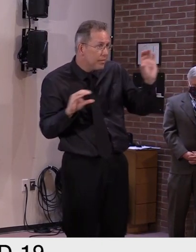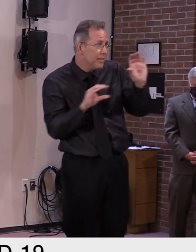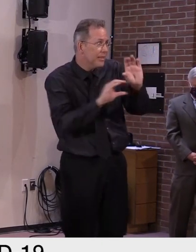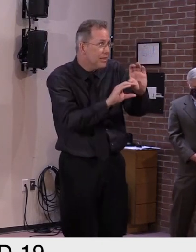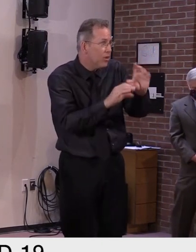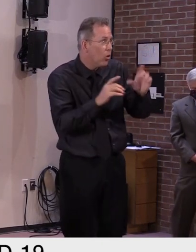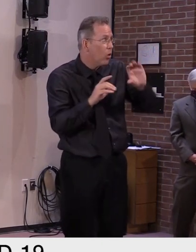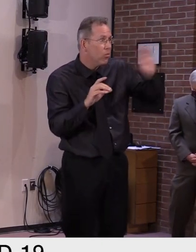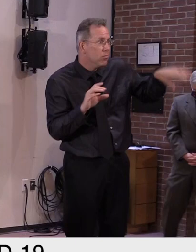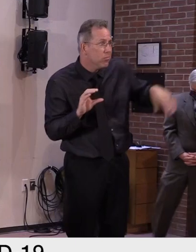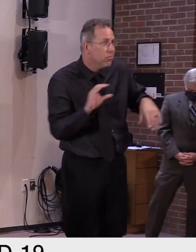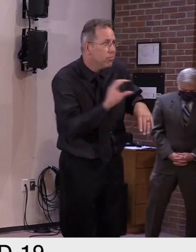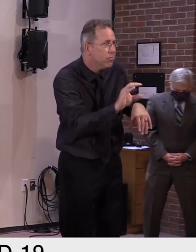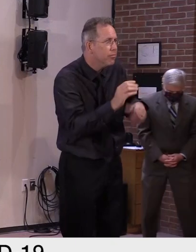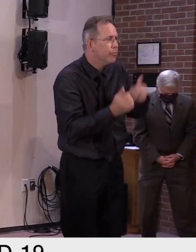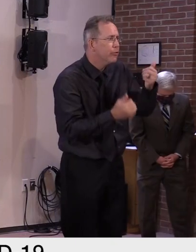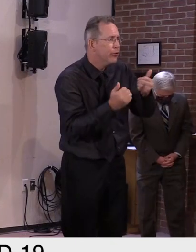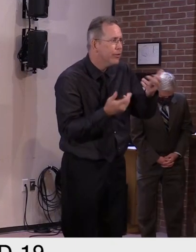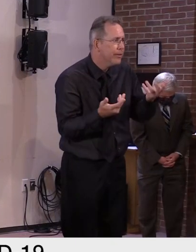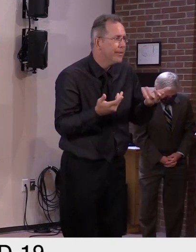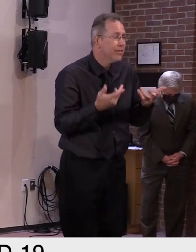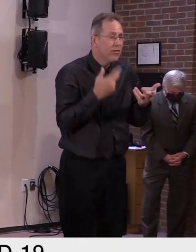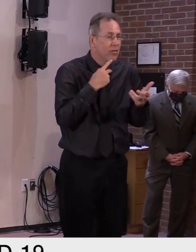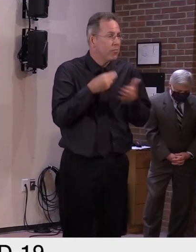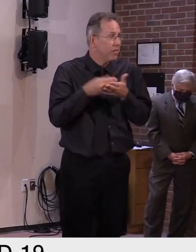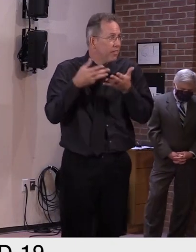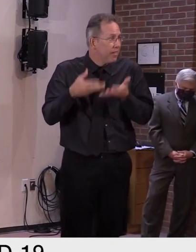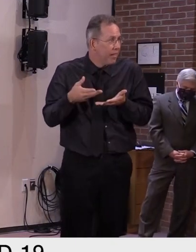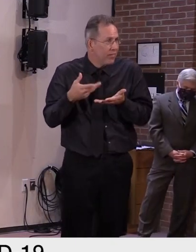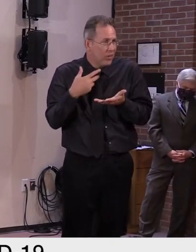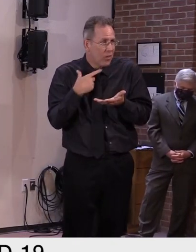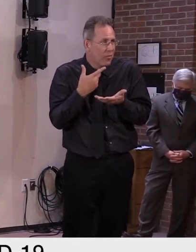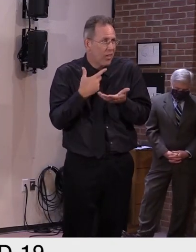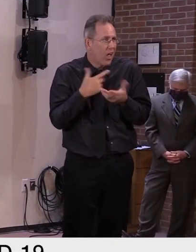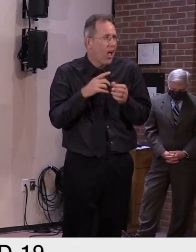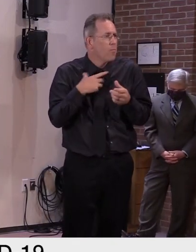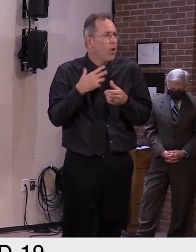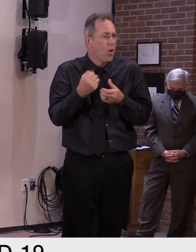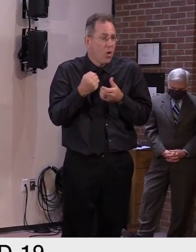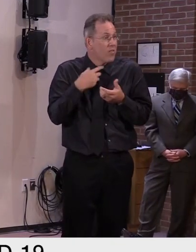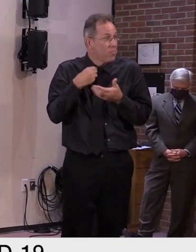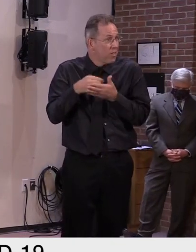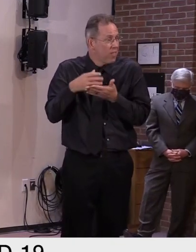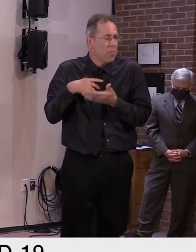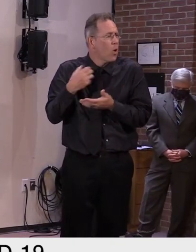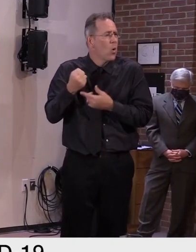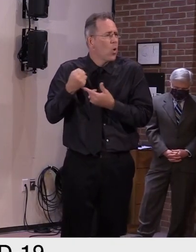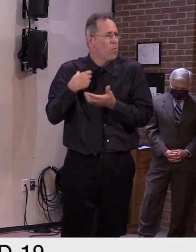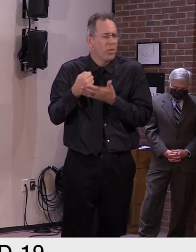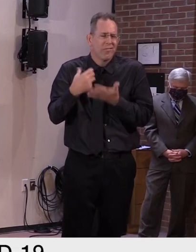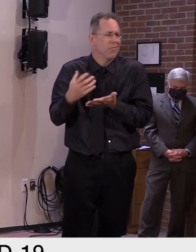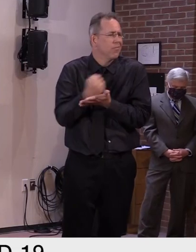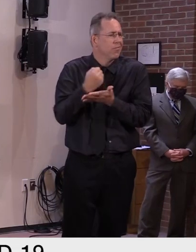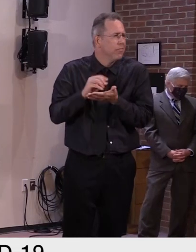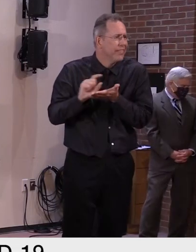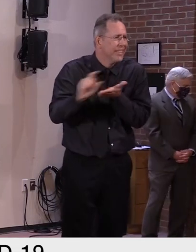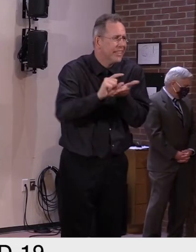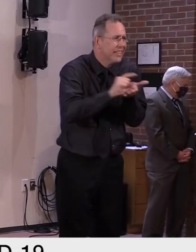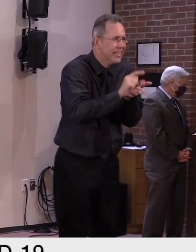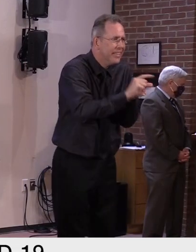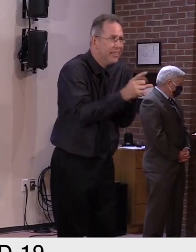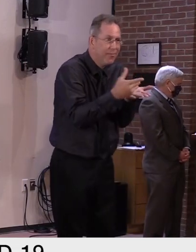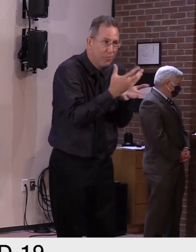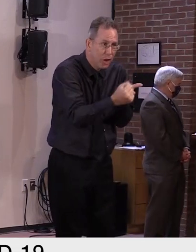up with some excess funding. So again, a lot will depend on what they do or don't do, and